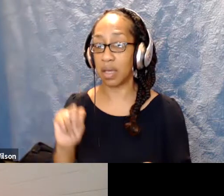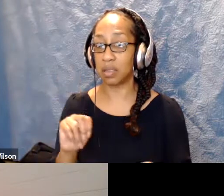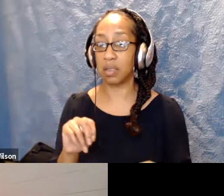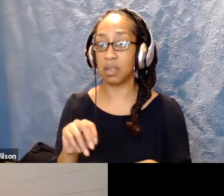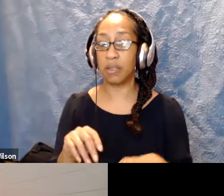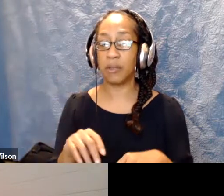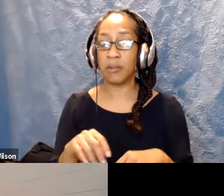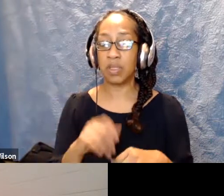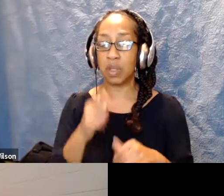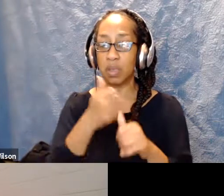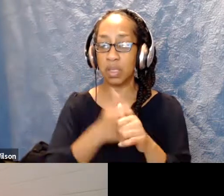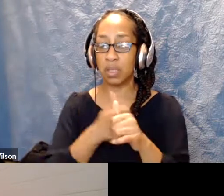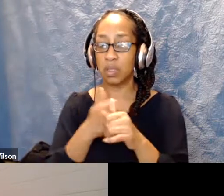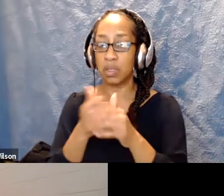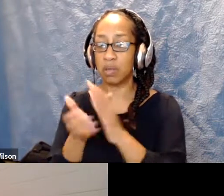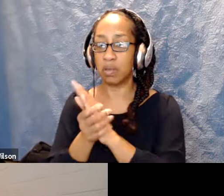each of those